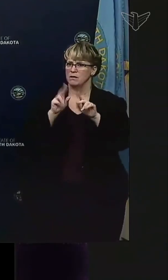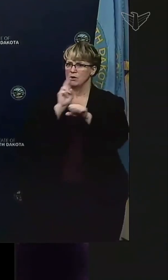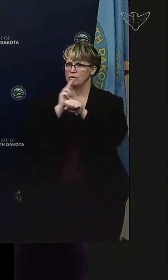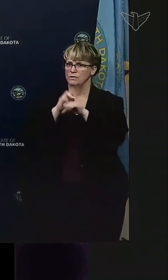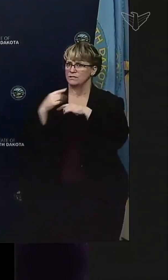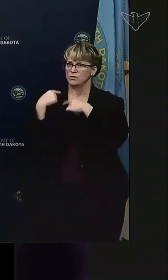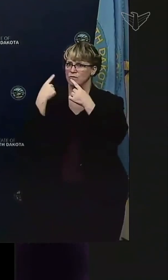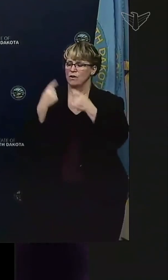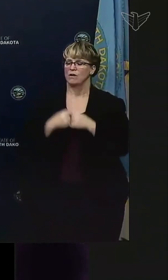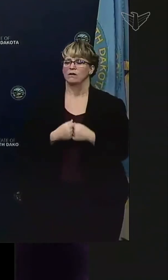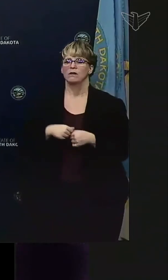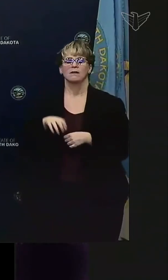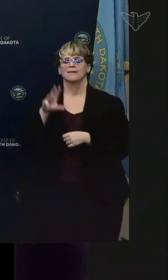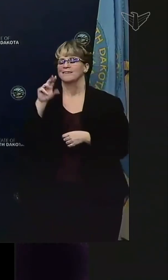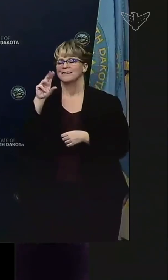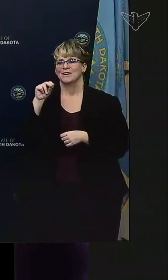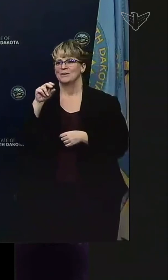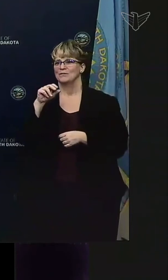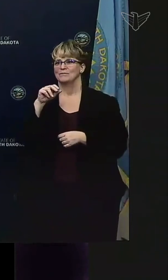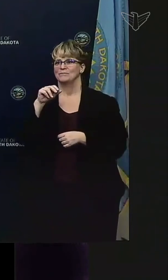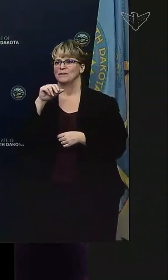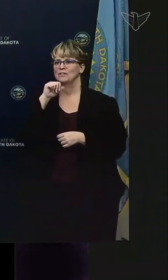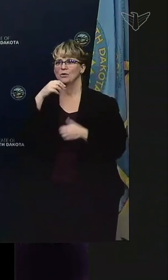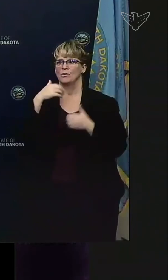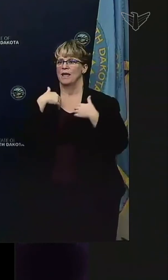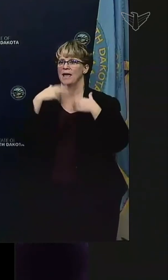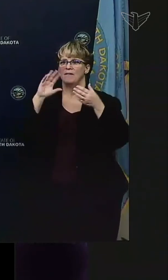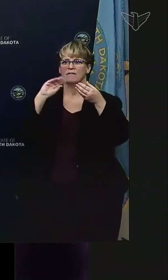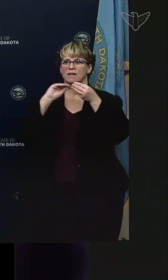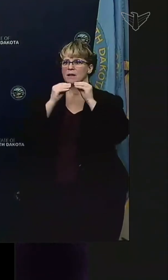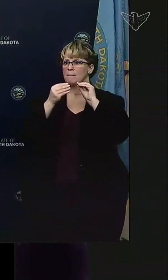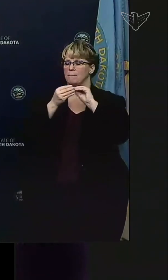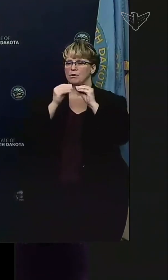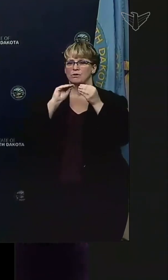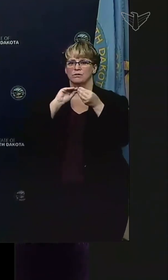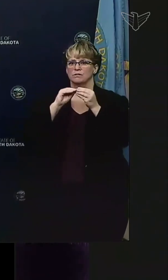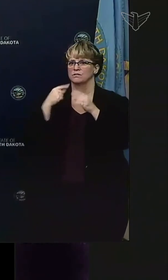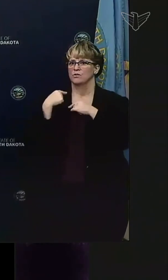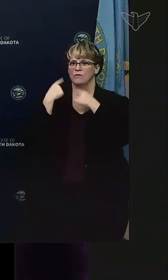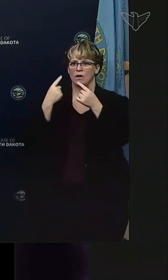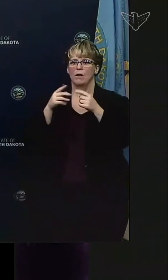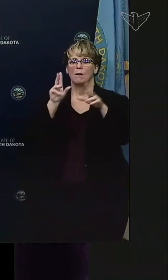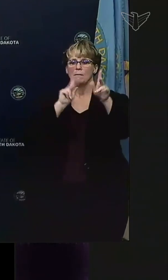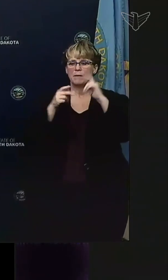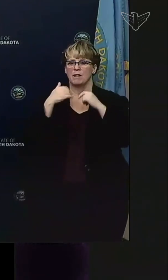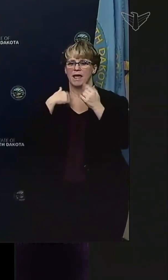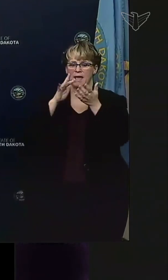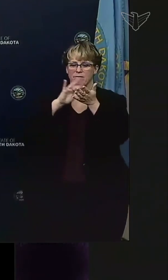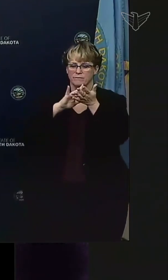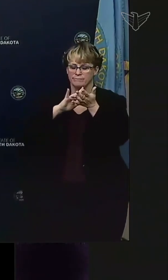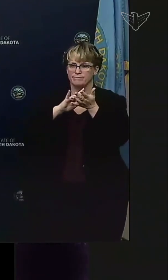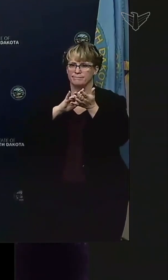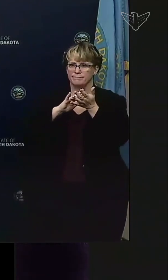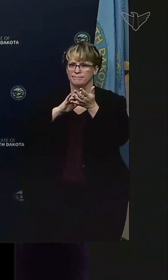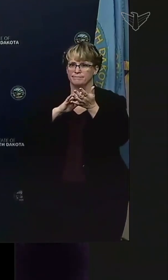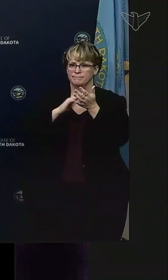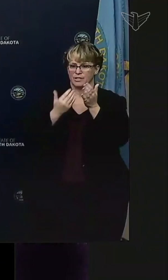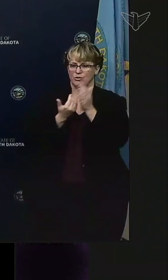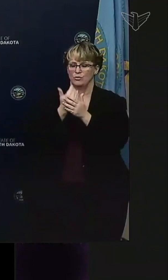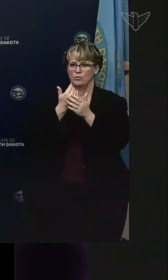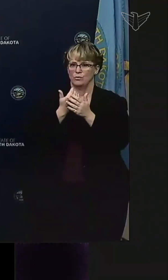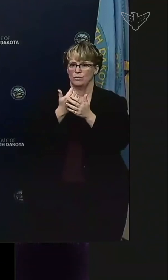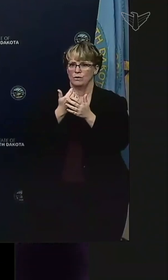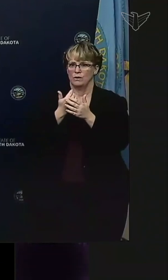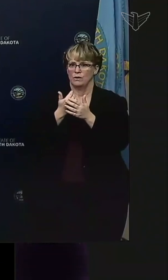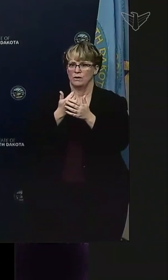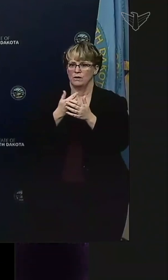far? No, I don't have confirmed numbers. The people are getting the drug as a therapeutic today.